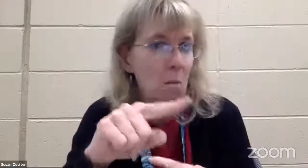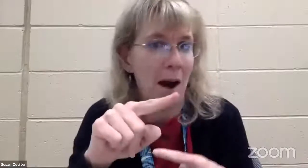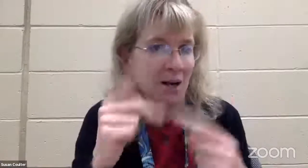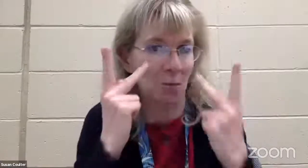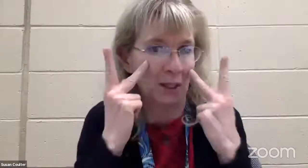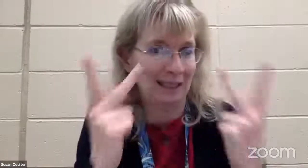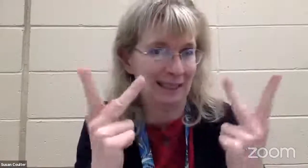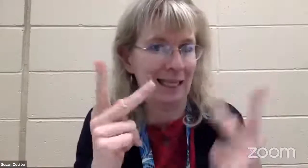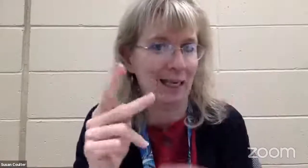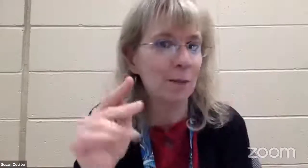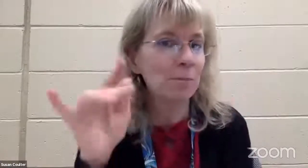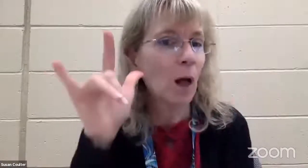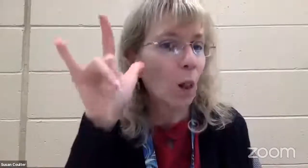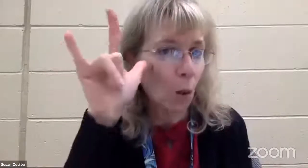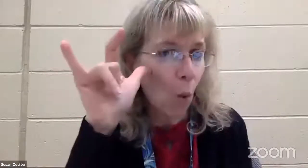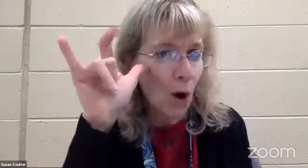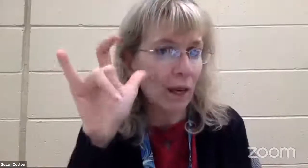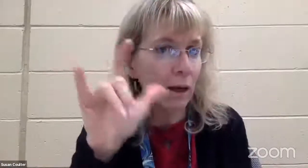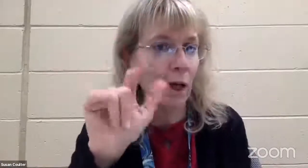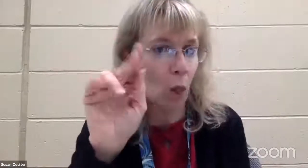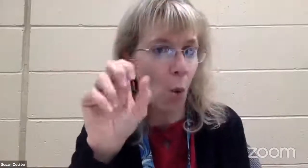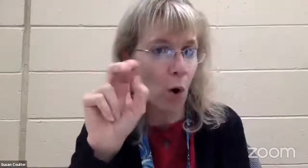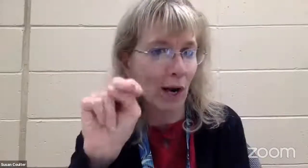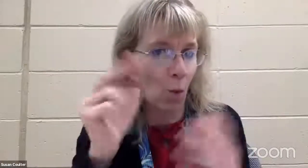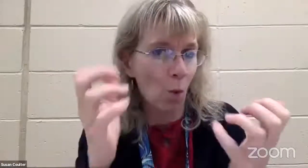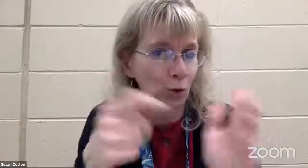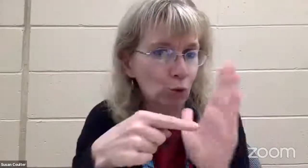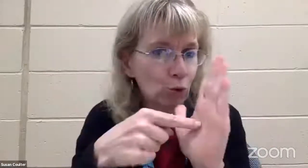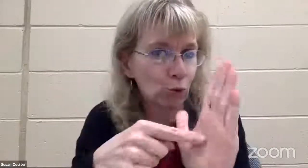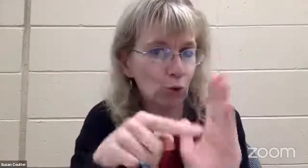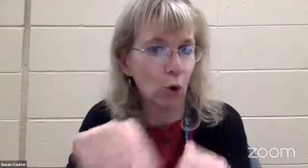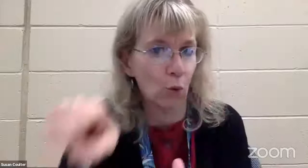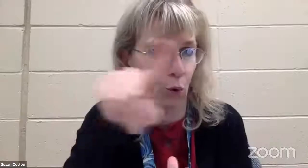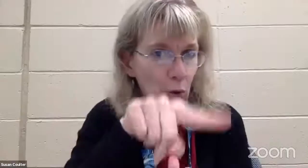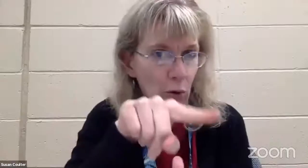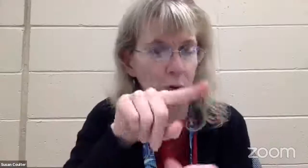artwork or whatever the case may be, that's more than fine. We've got Lauren. She would love to